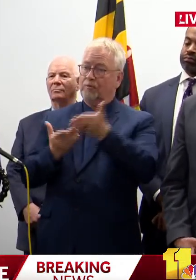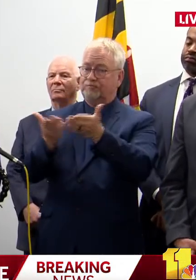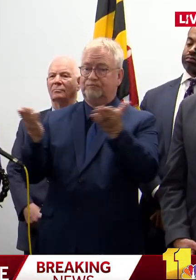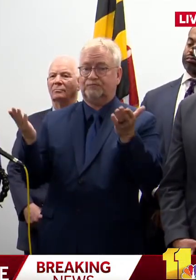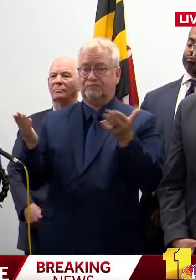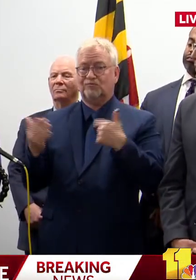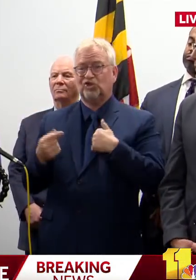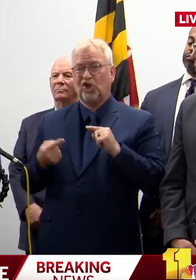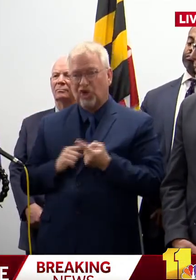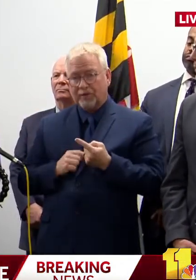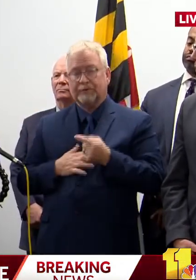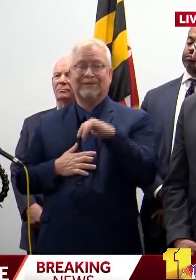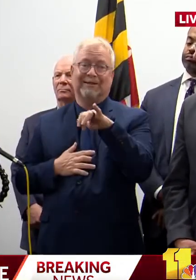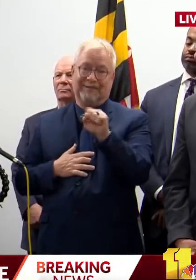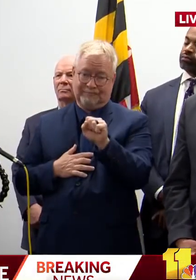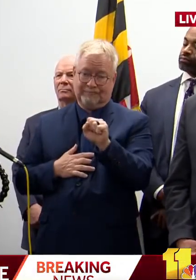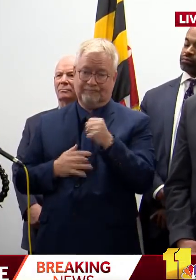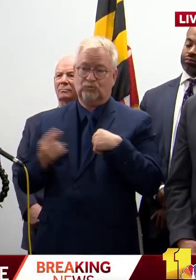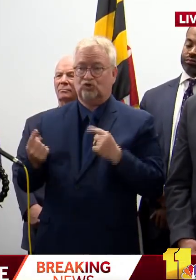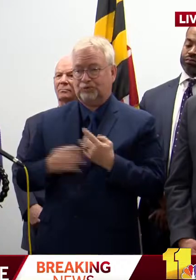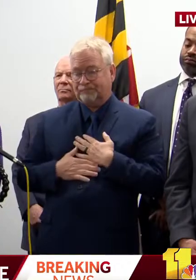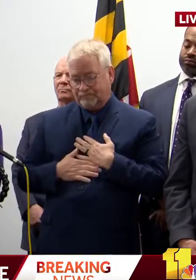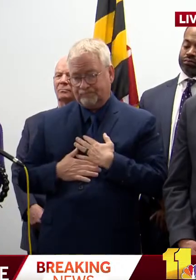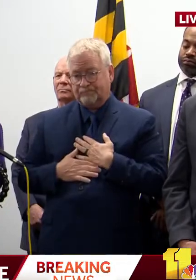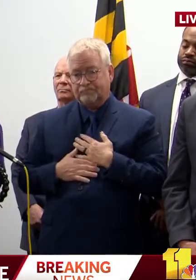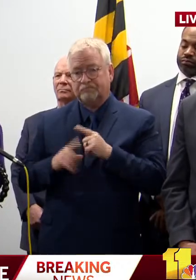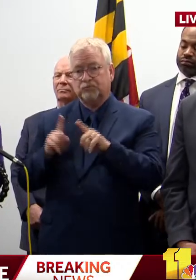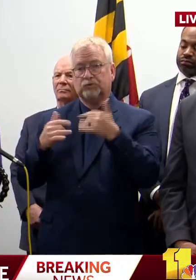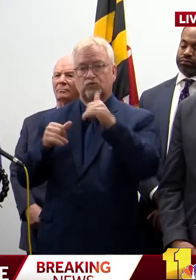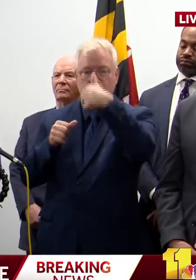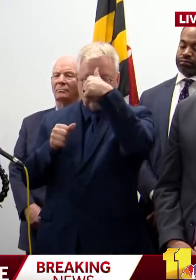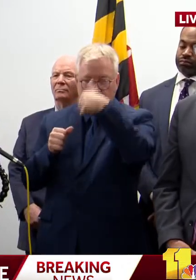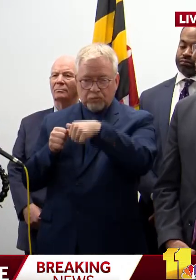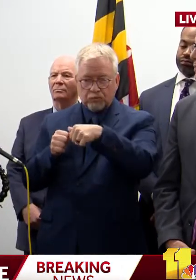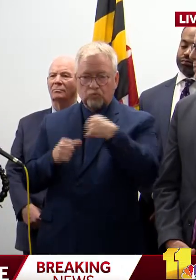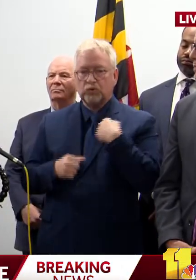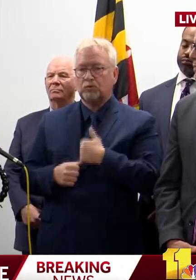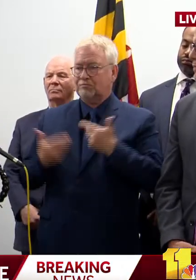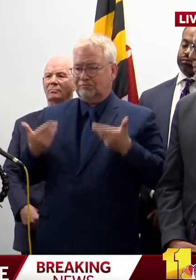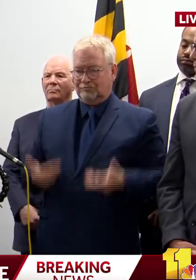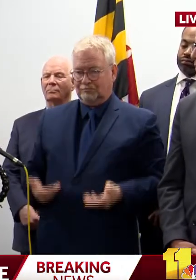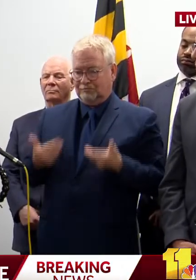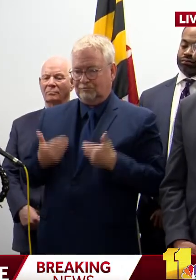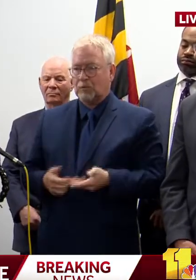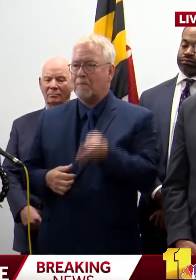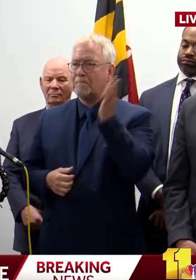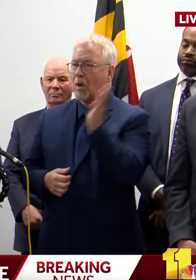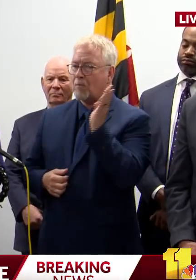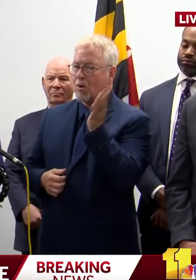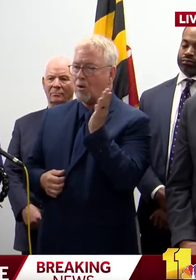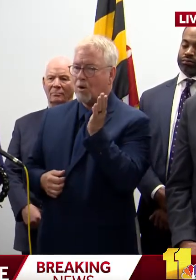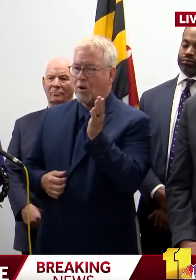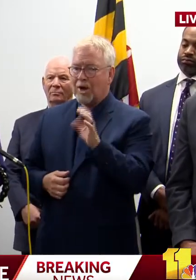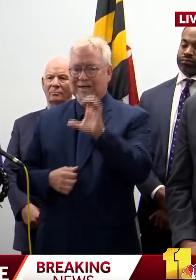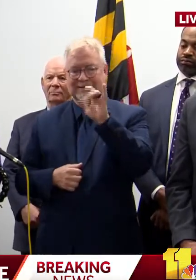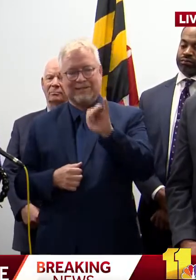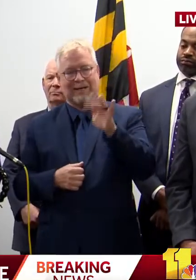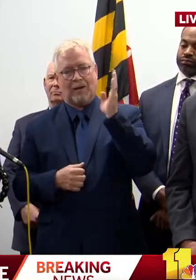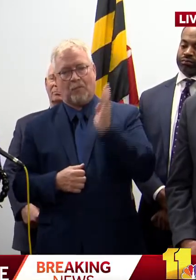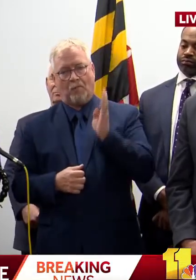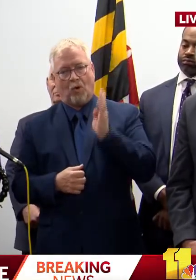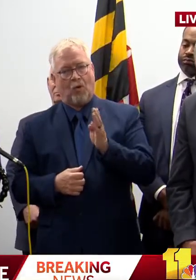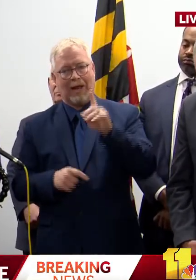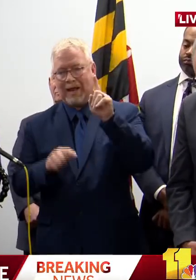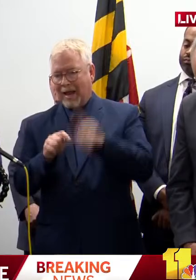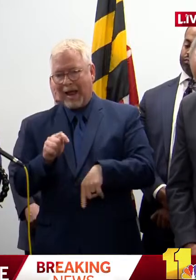we must be reminded in this moment that we are Baltimore. The city of Baltimore cannot be broken. We